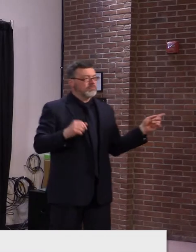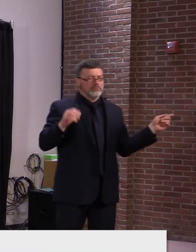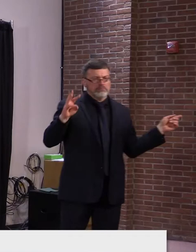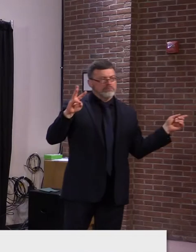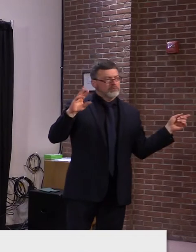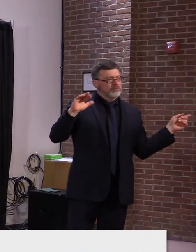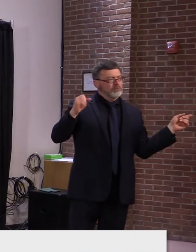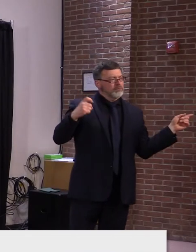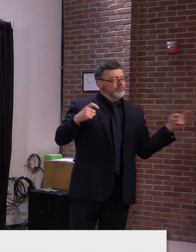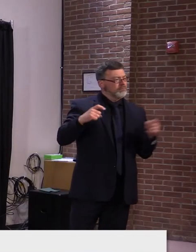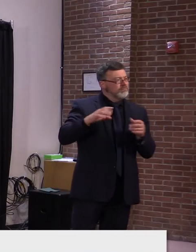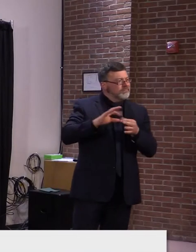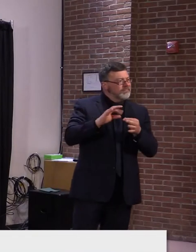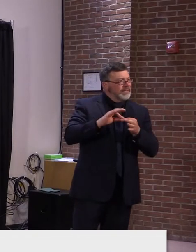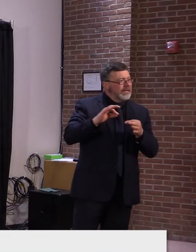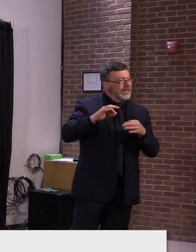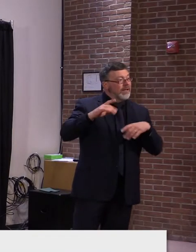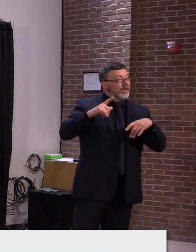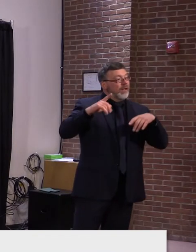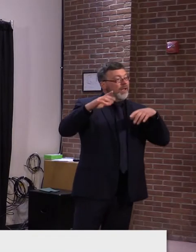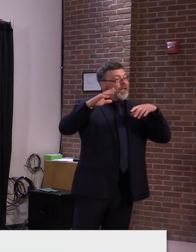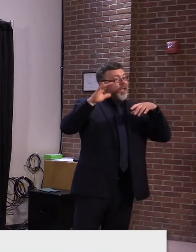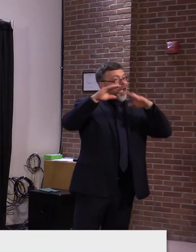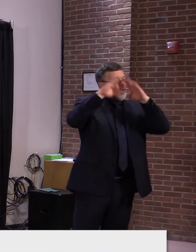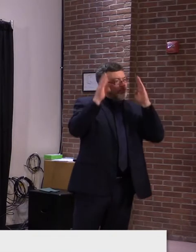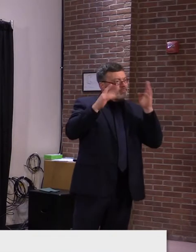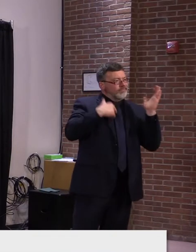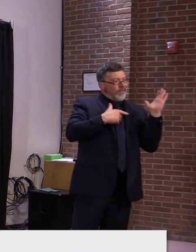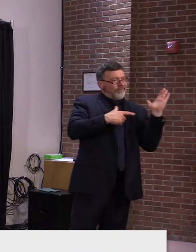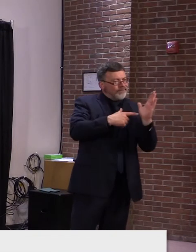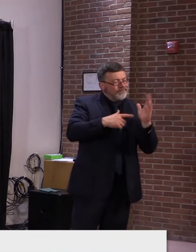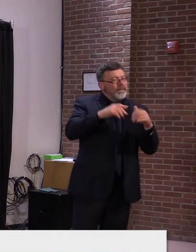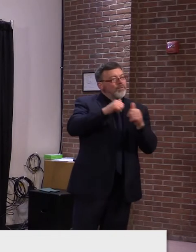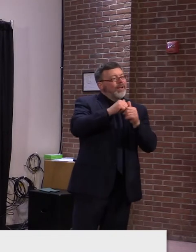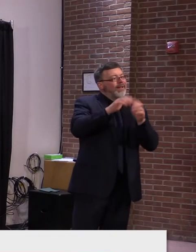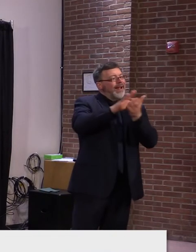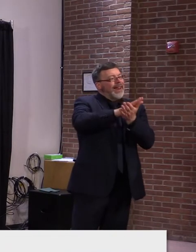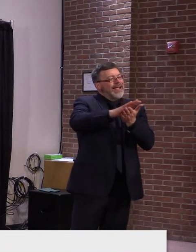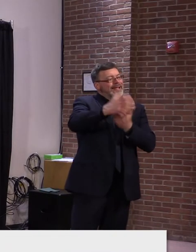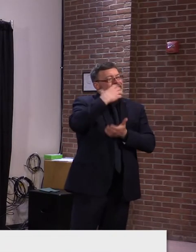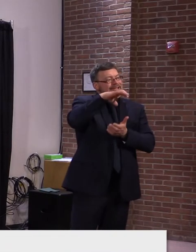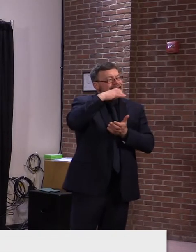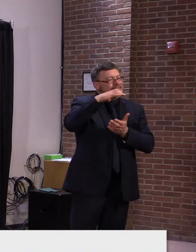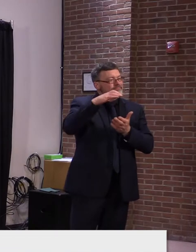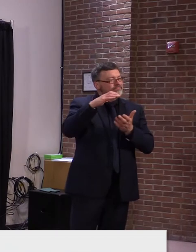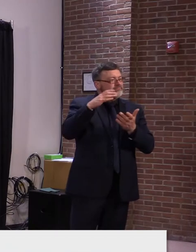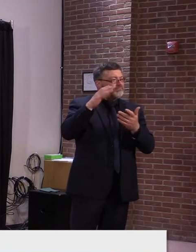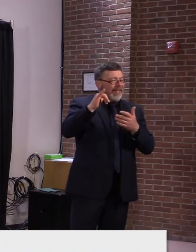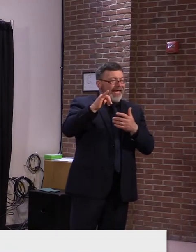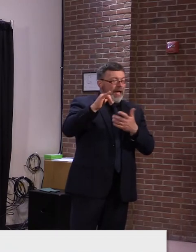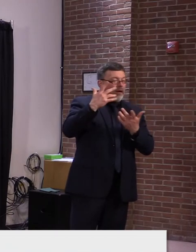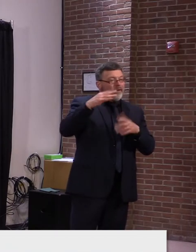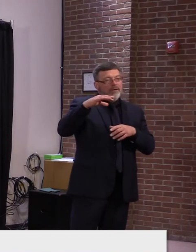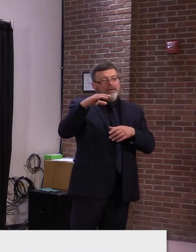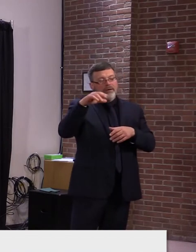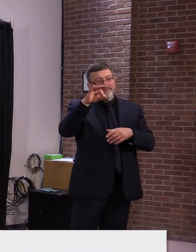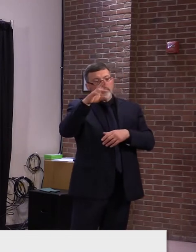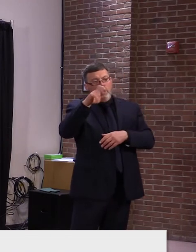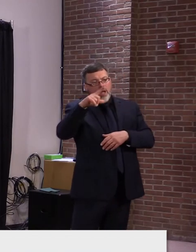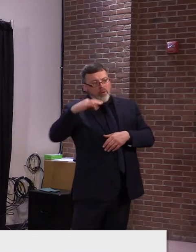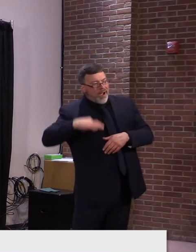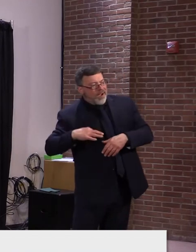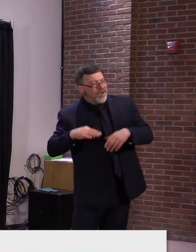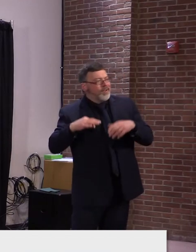with the clean heat standard, switching over to fuel credits and a marketplace for